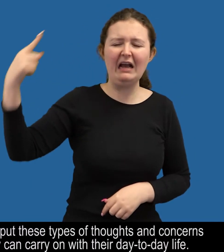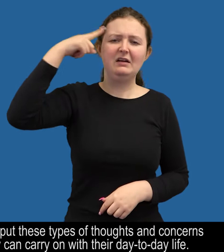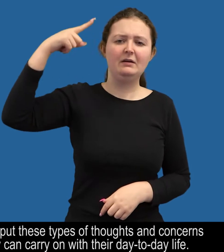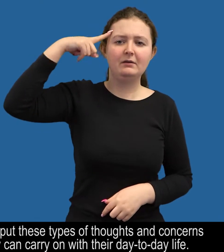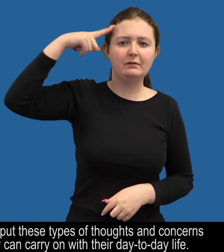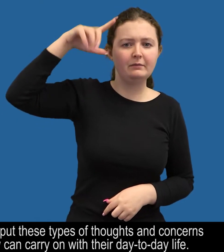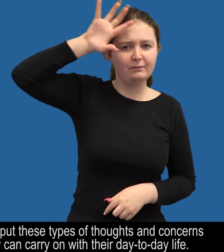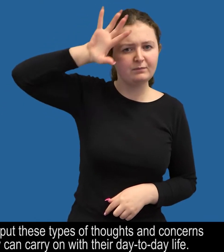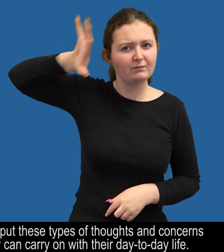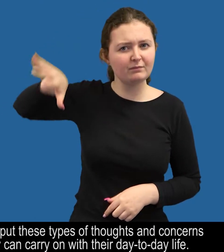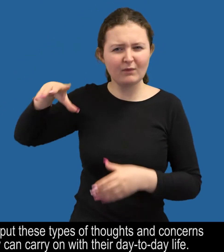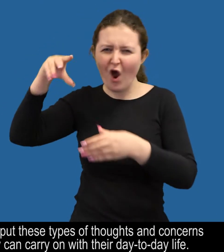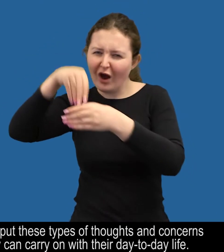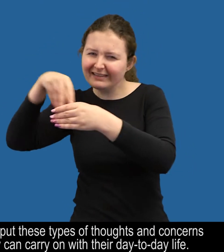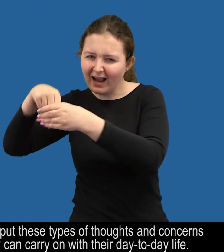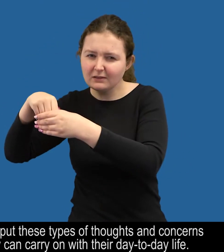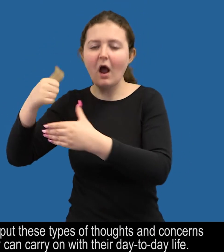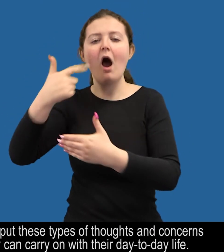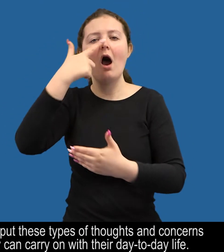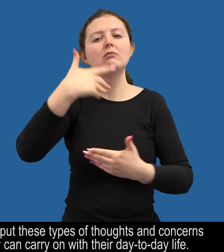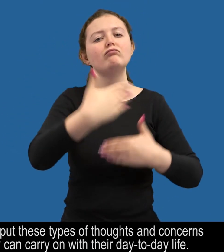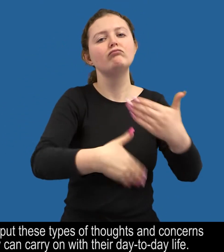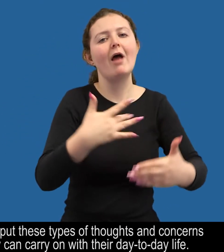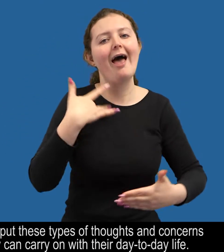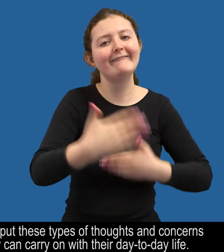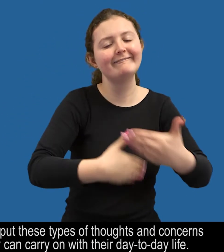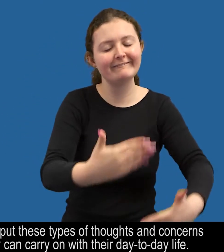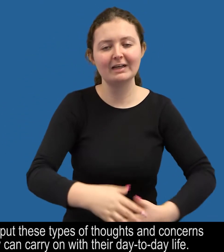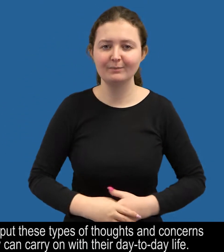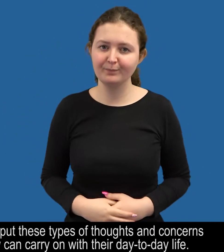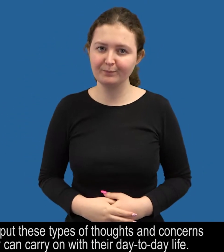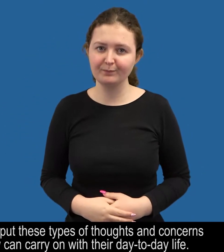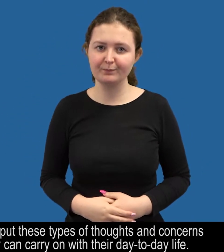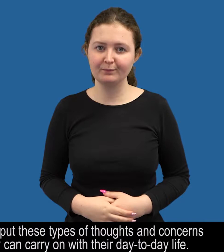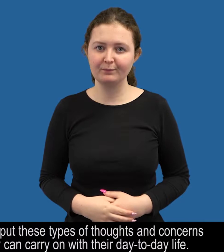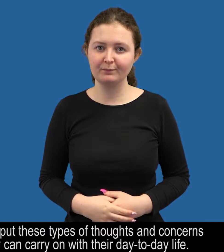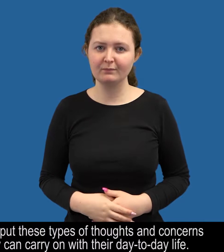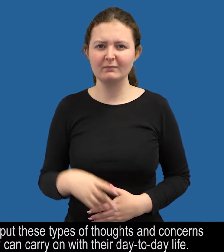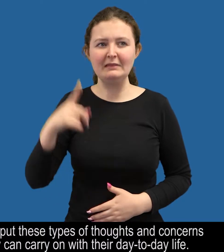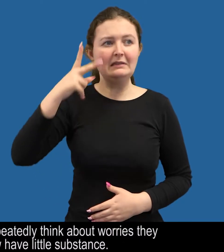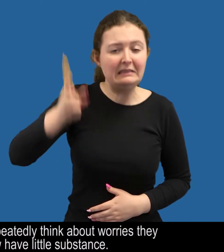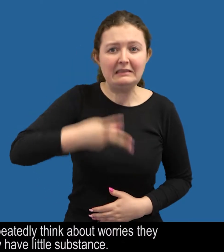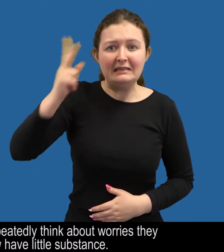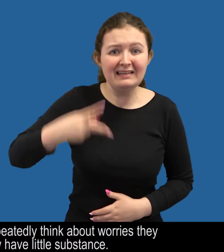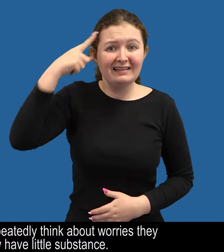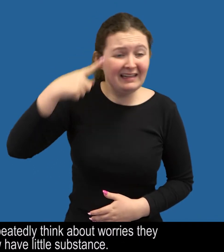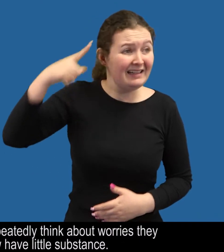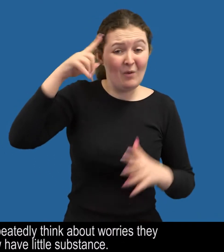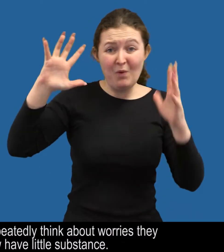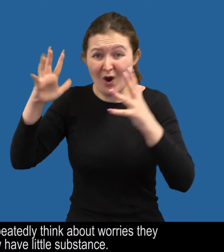Most people are able to put these types of thoughts and concerns into context, and they carry on with their day-to-day life. They do not repeatedly